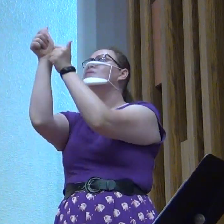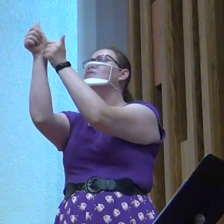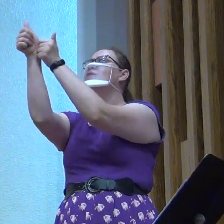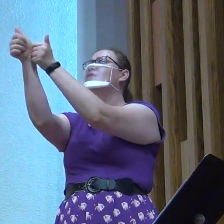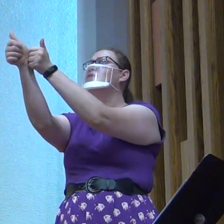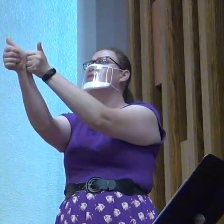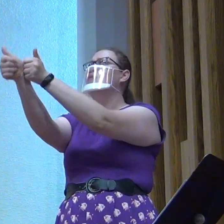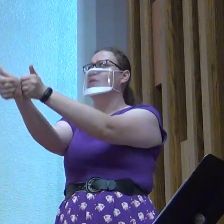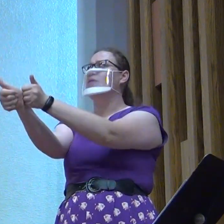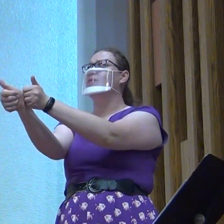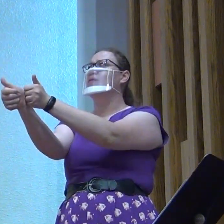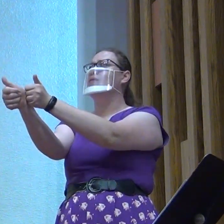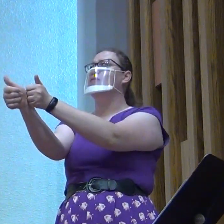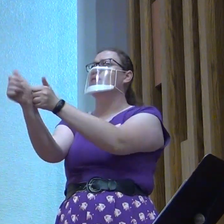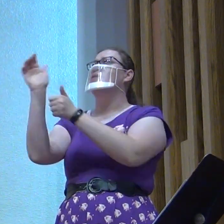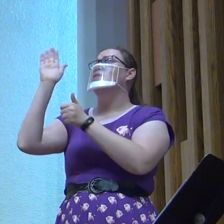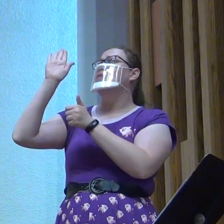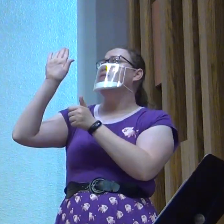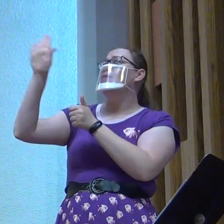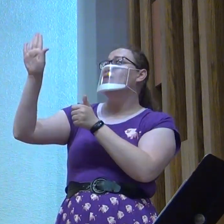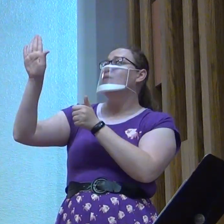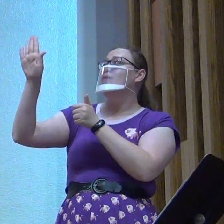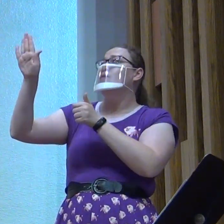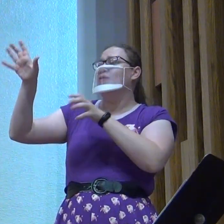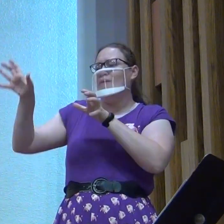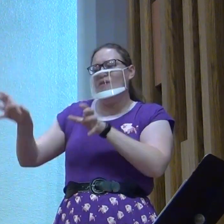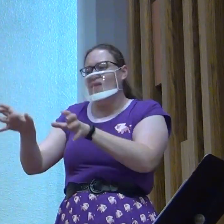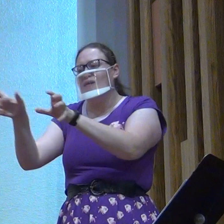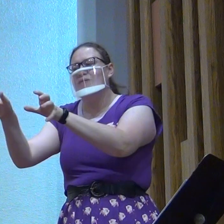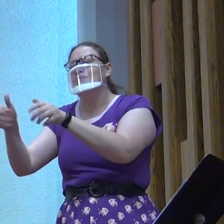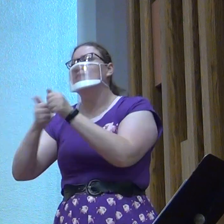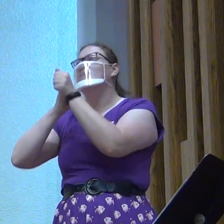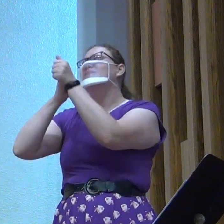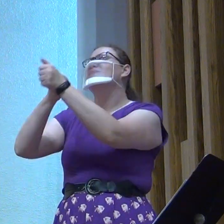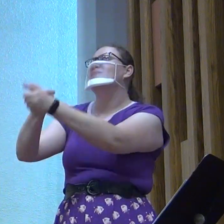stepping in your footsteps.